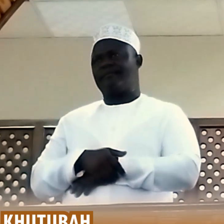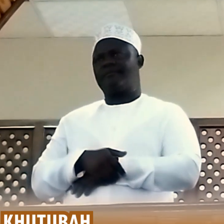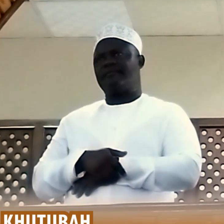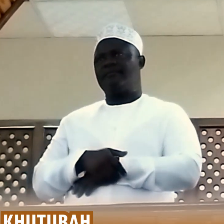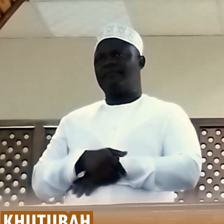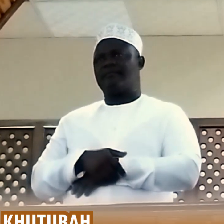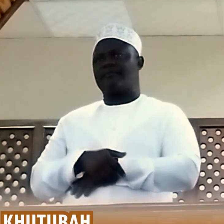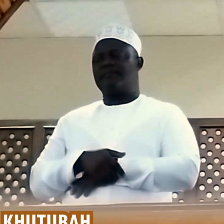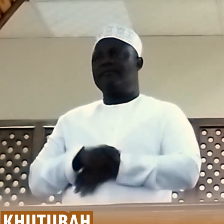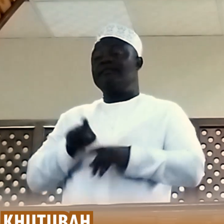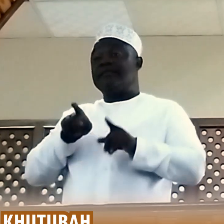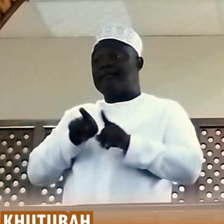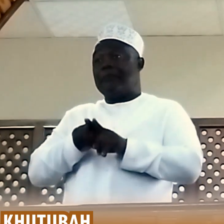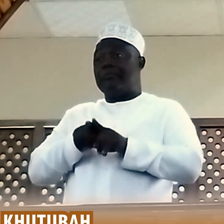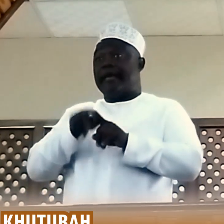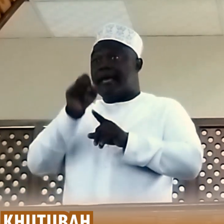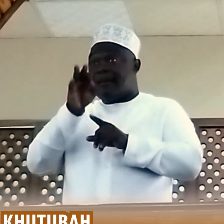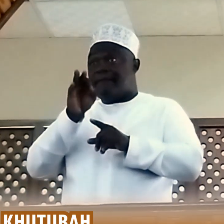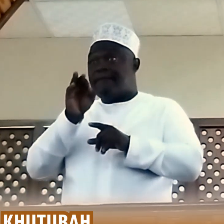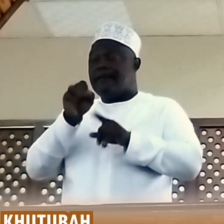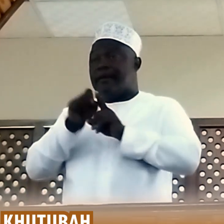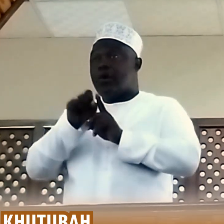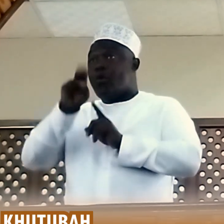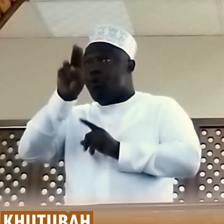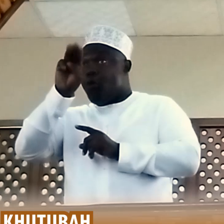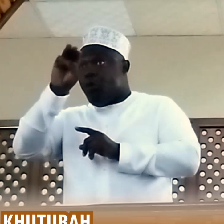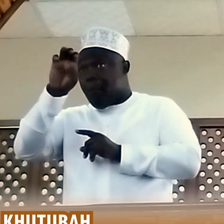Era wama wakaa fi ummatin